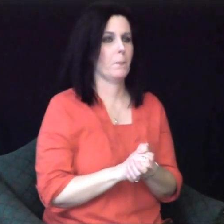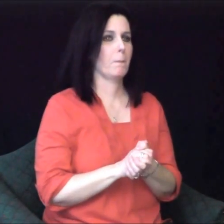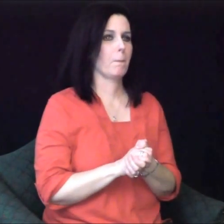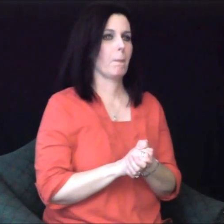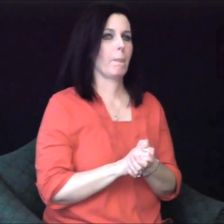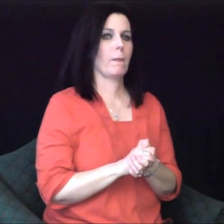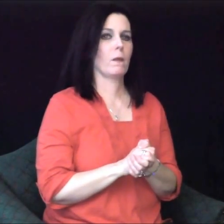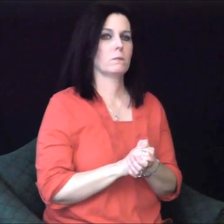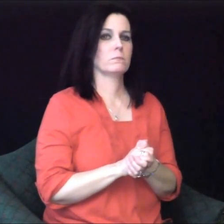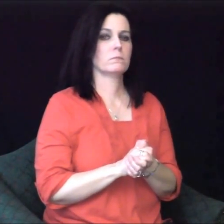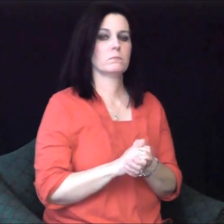school.